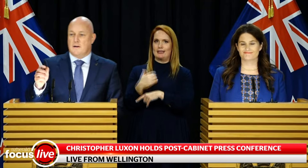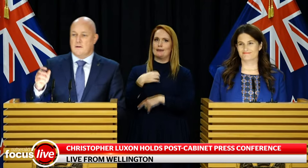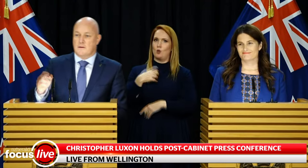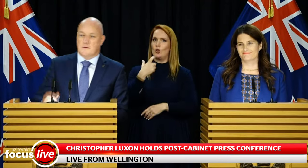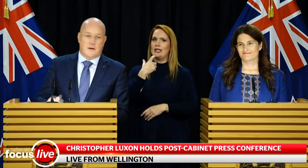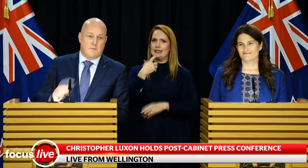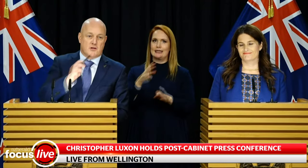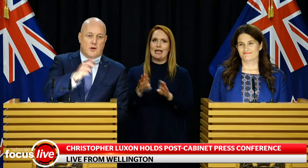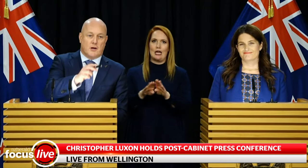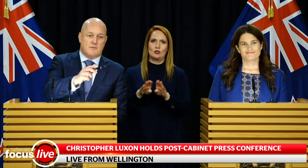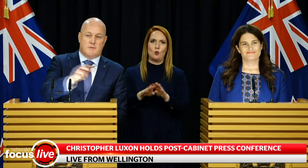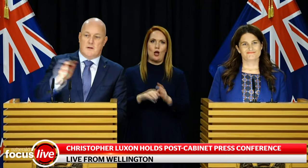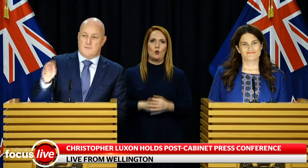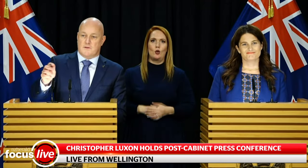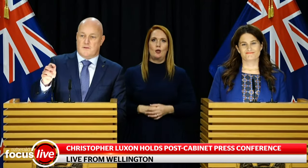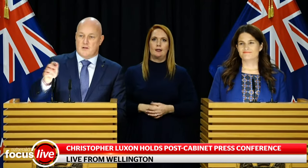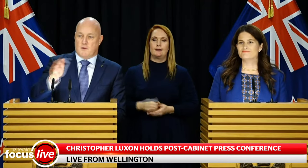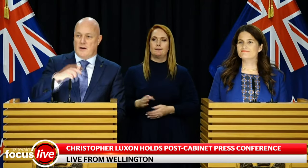So